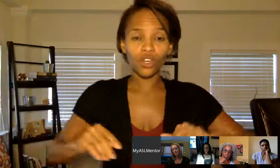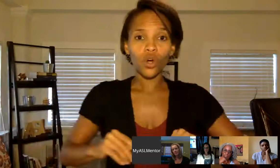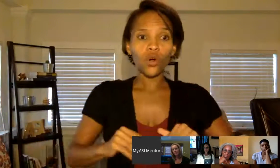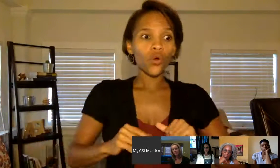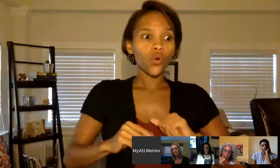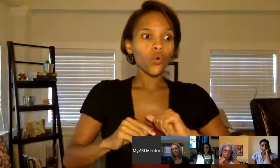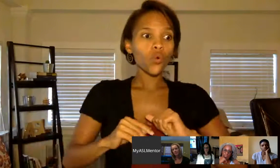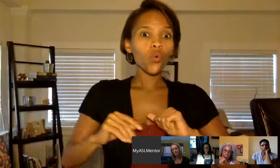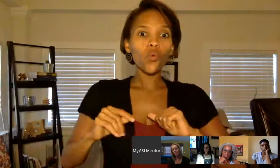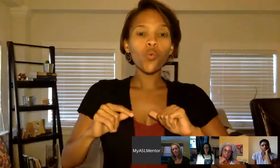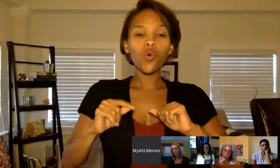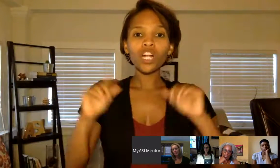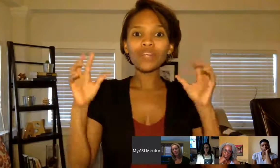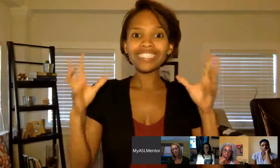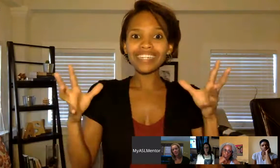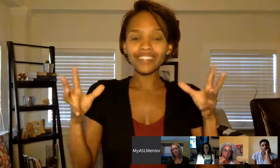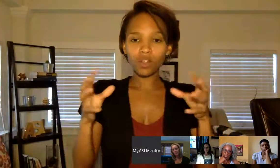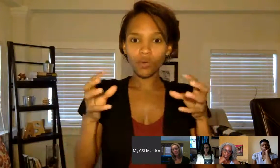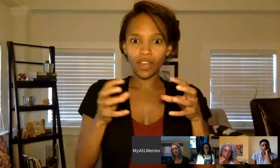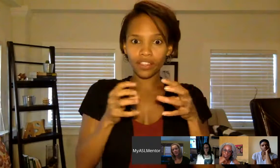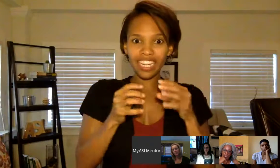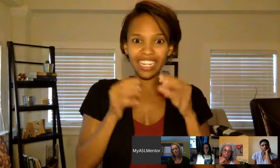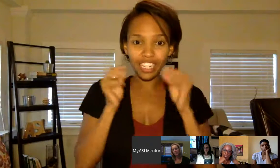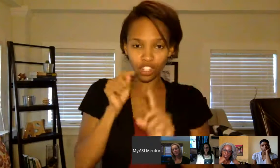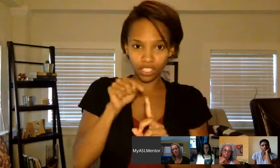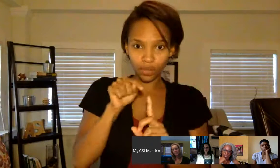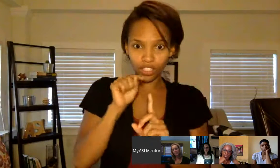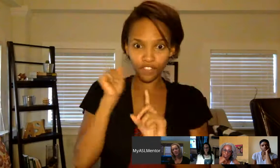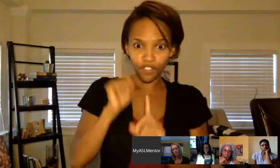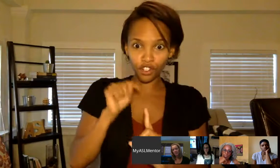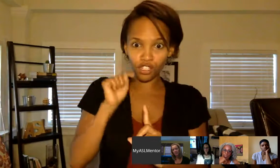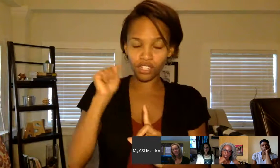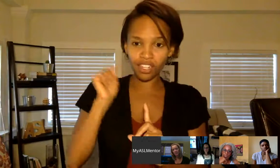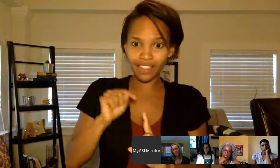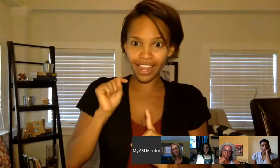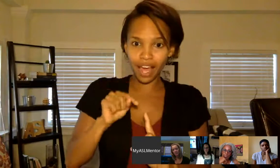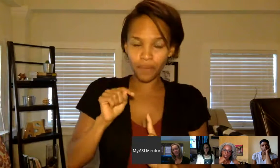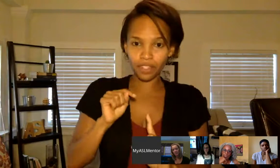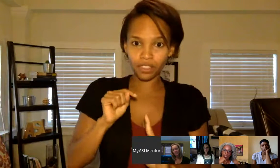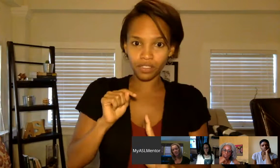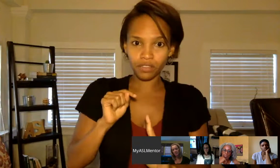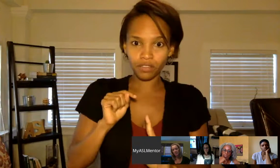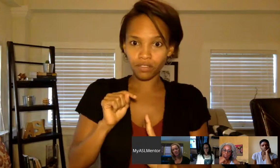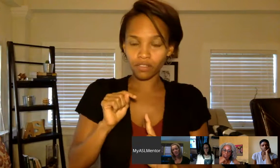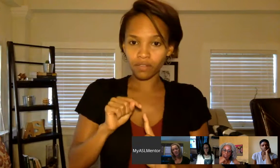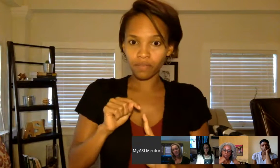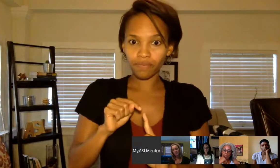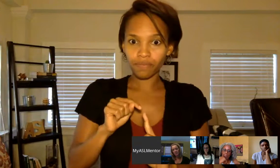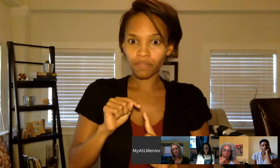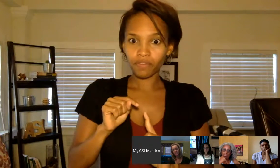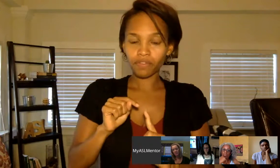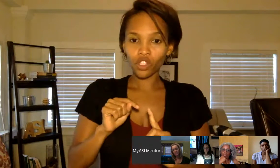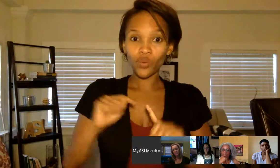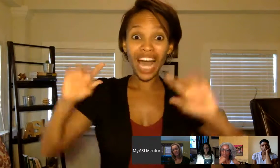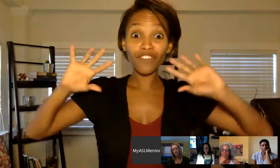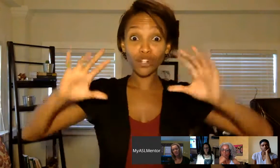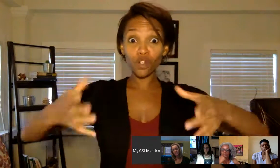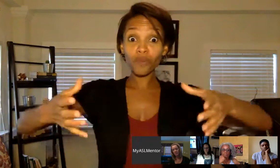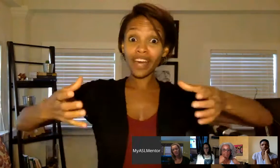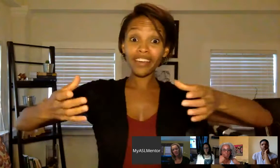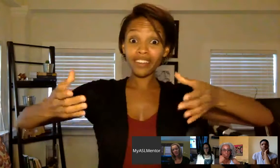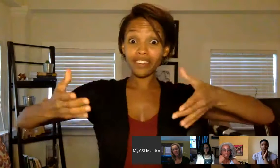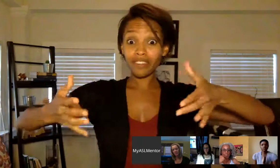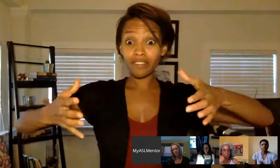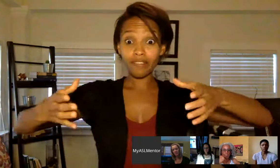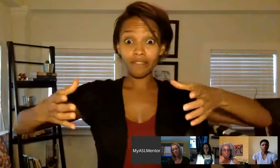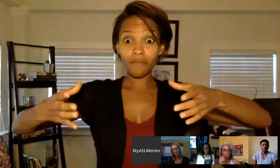intentions, what are we dealing with initially? What's the first thing that happens? Do we have a group